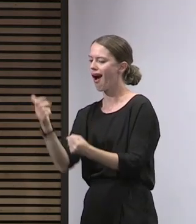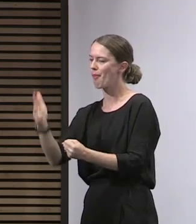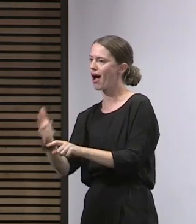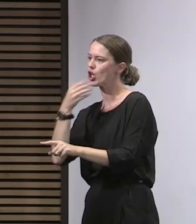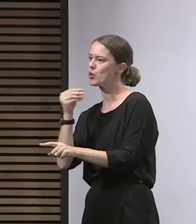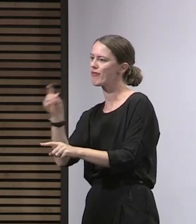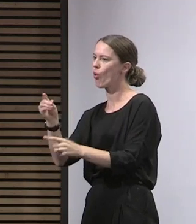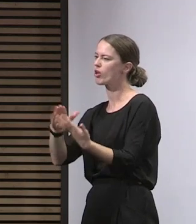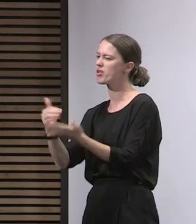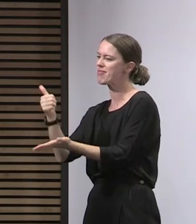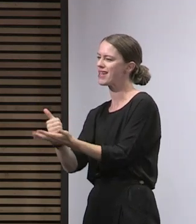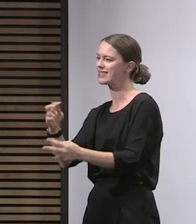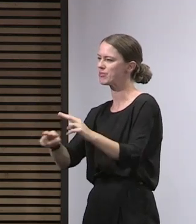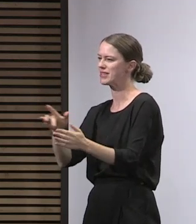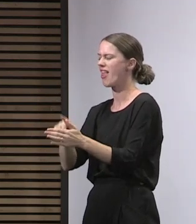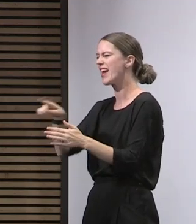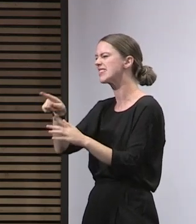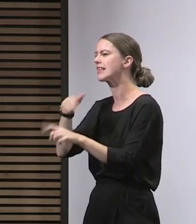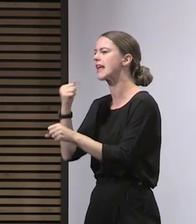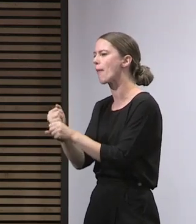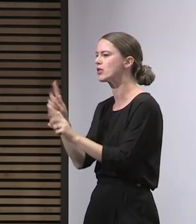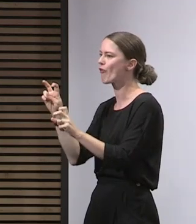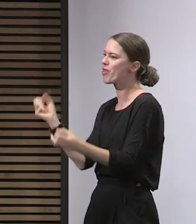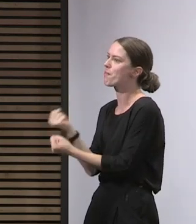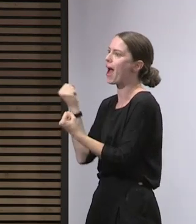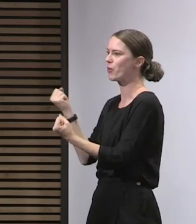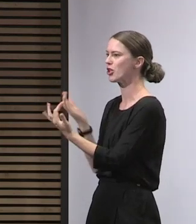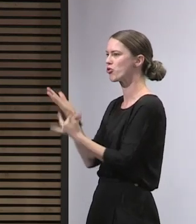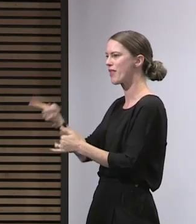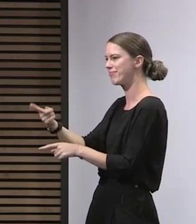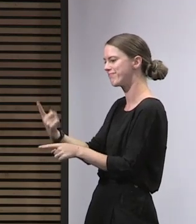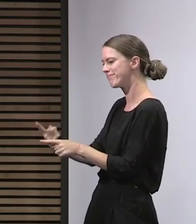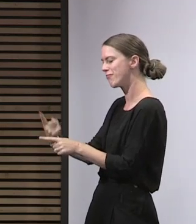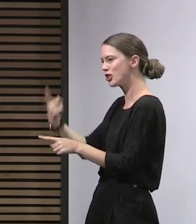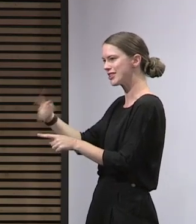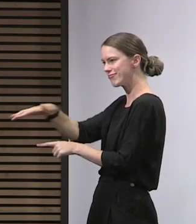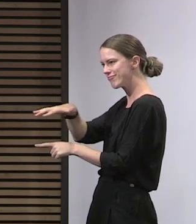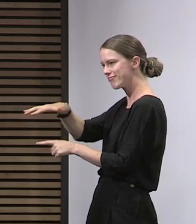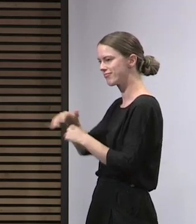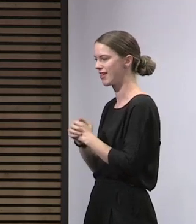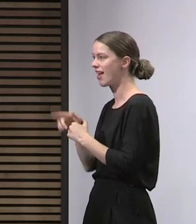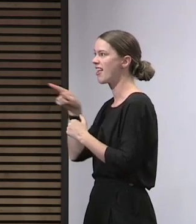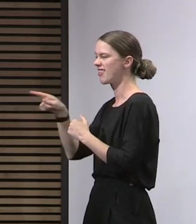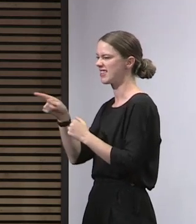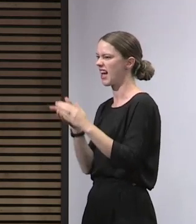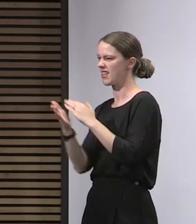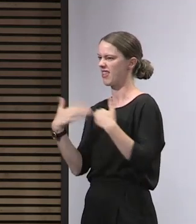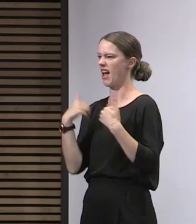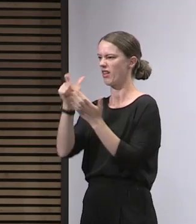as a community-based assessment centre. These powers are complementary to the powers under the health